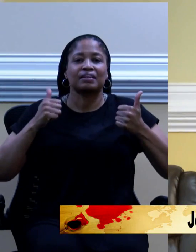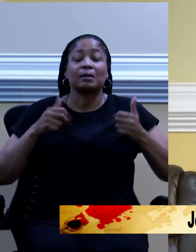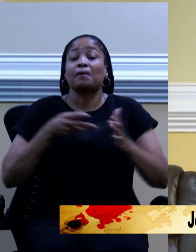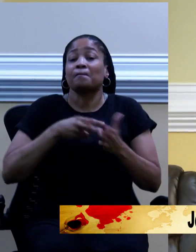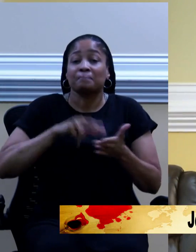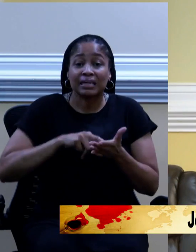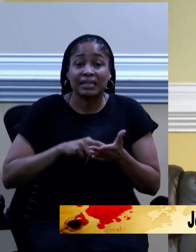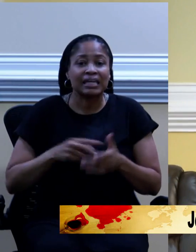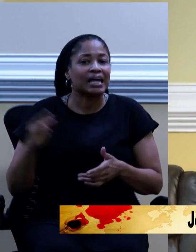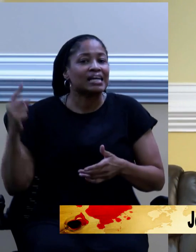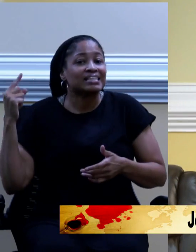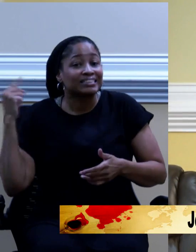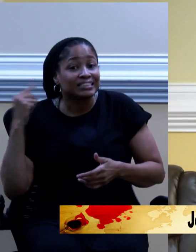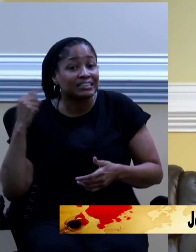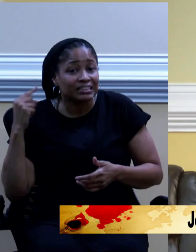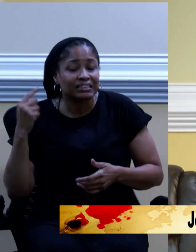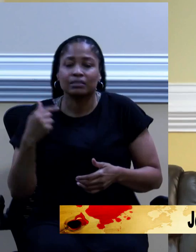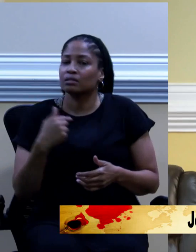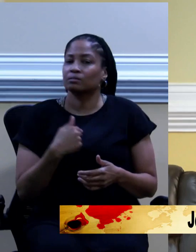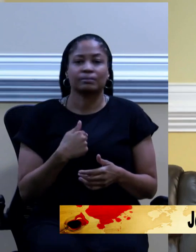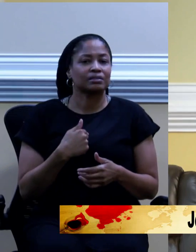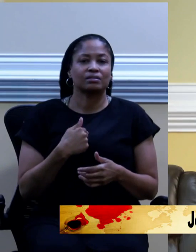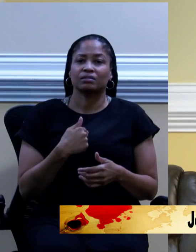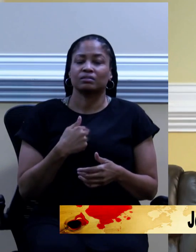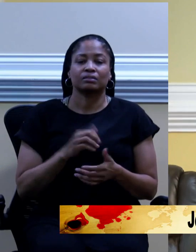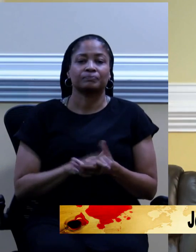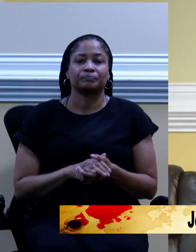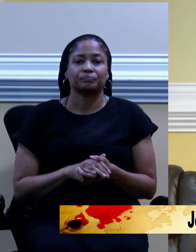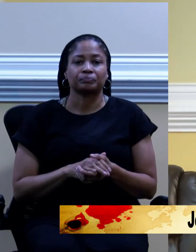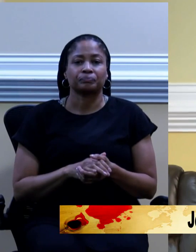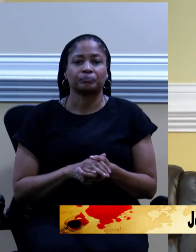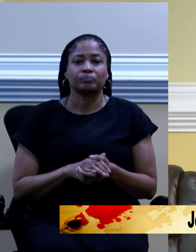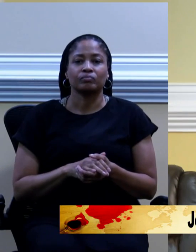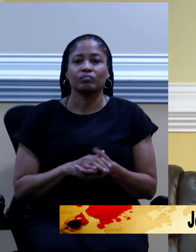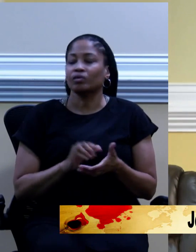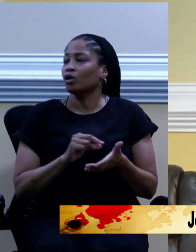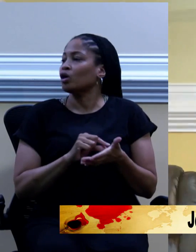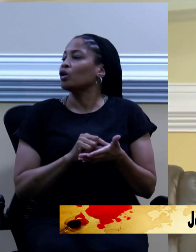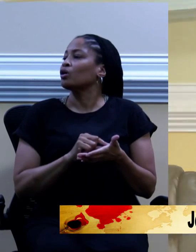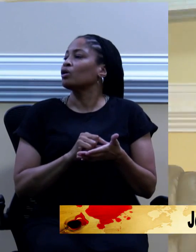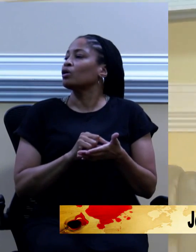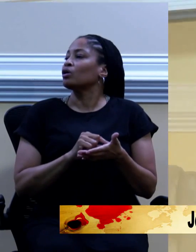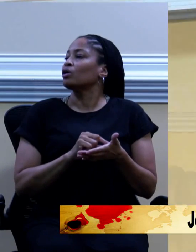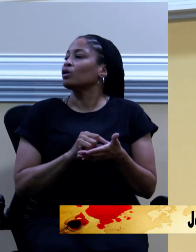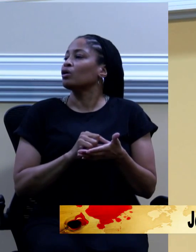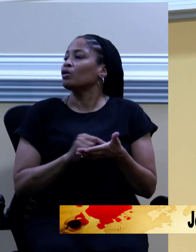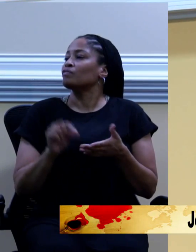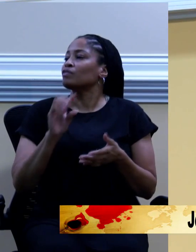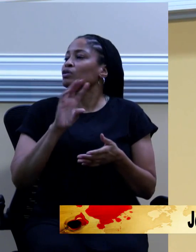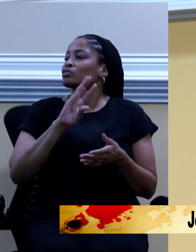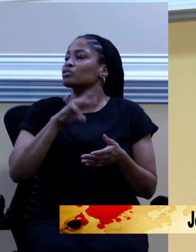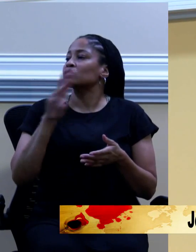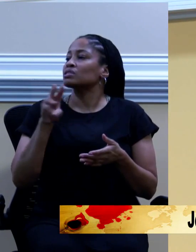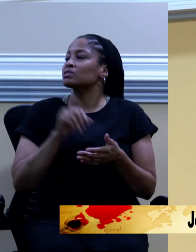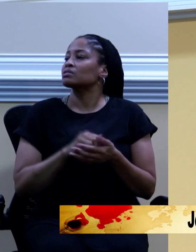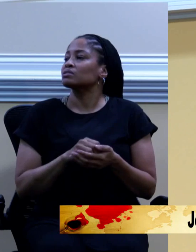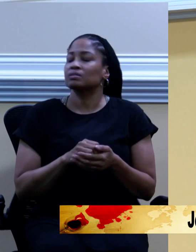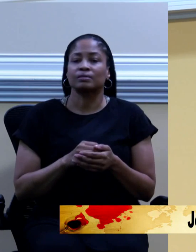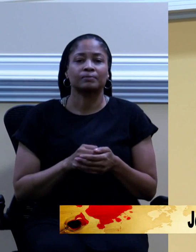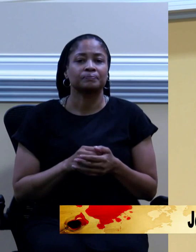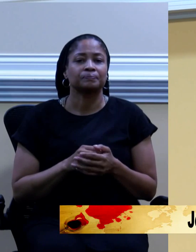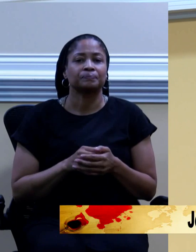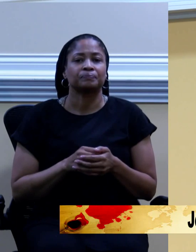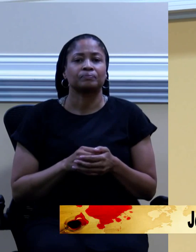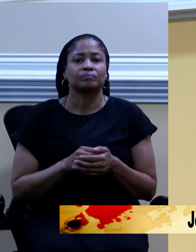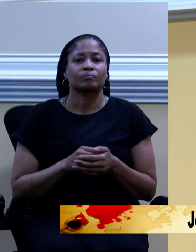Yes. Skip down to verse 66 and go ahead. From that time, many of his disciples went back and walked no more with them. Go